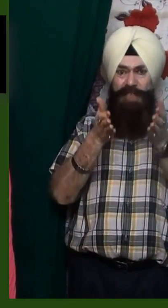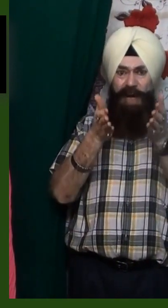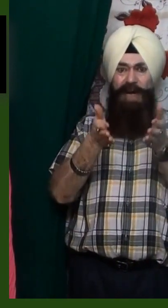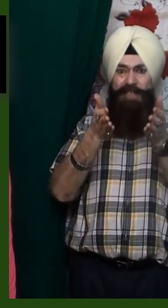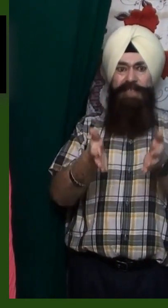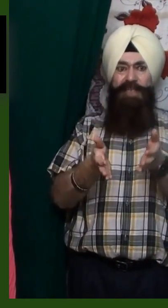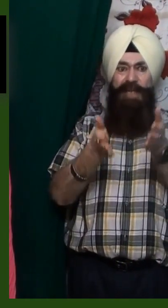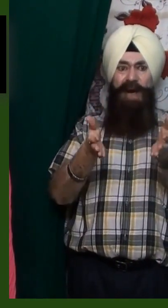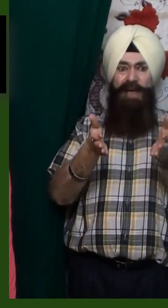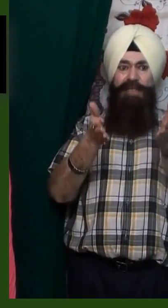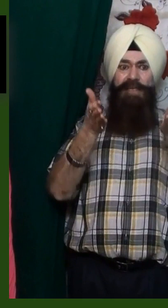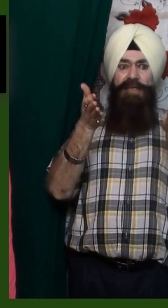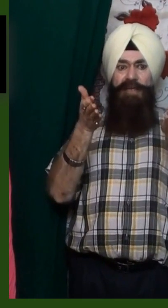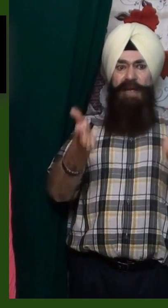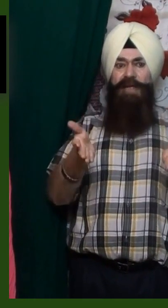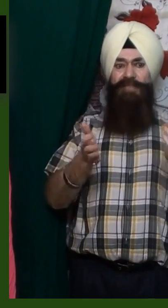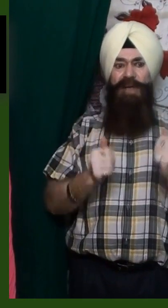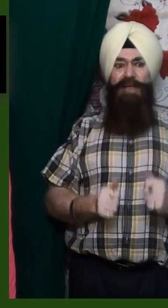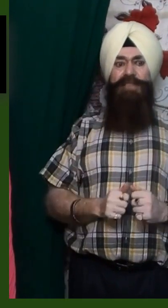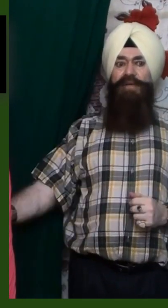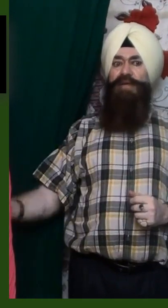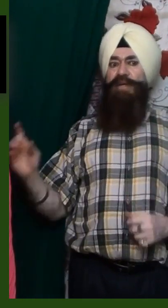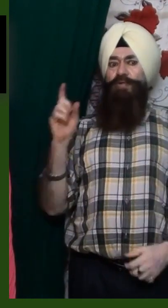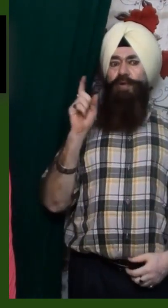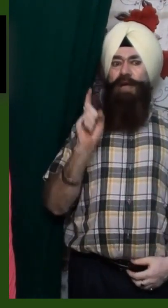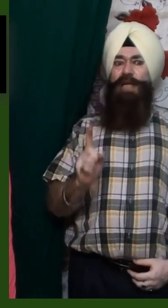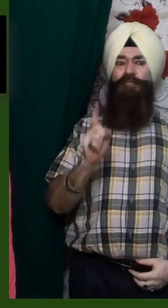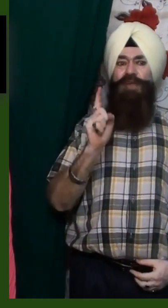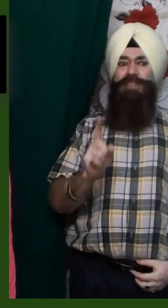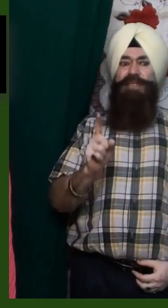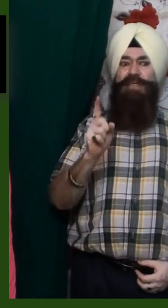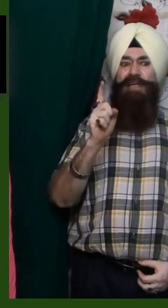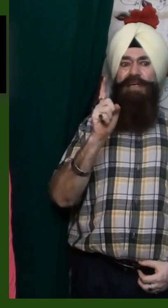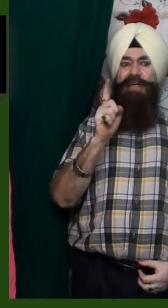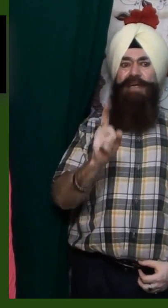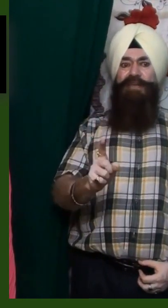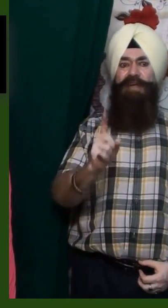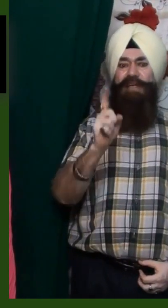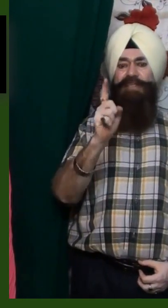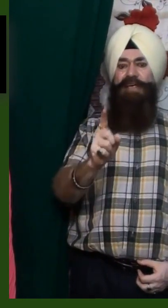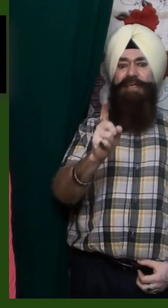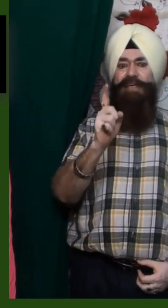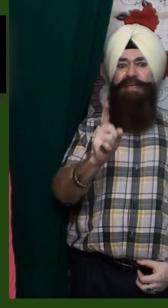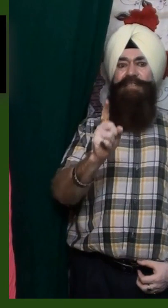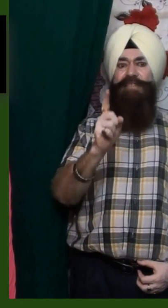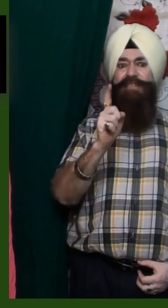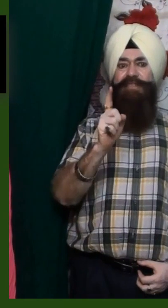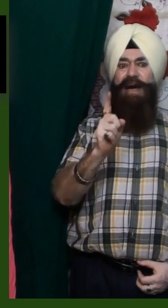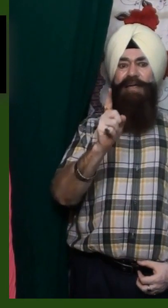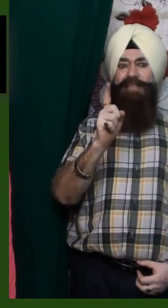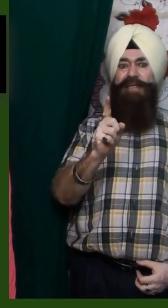velocities which are there are relative velocity. The only physically relevant thing